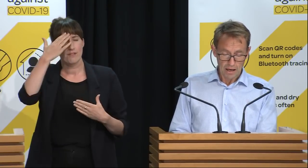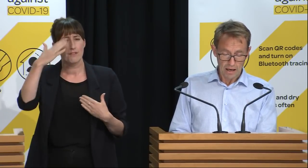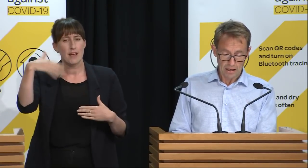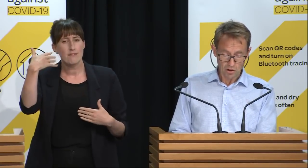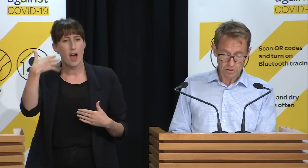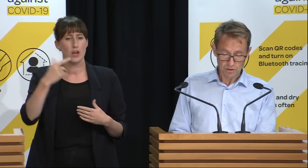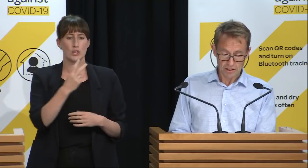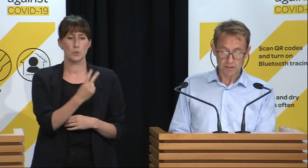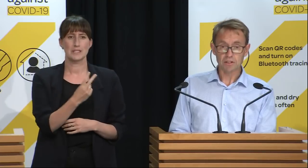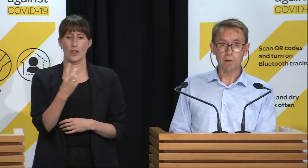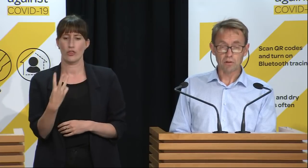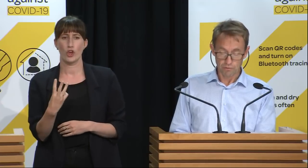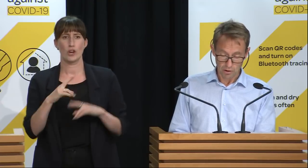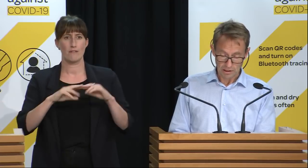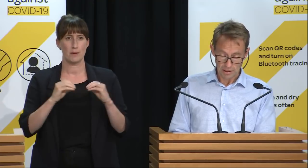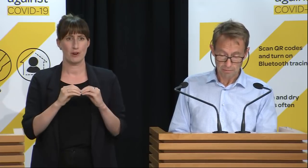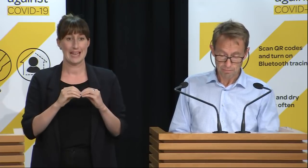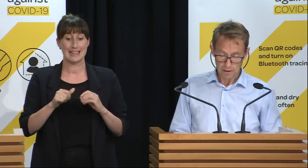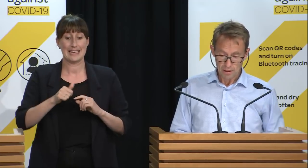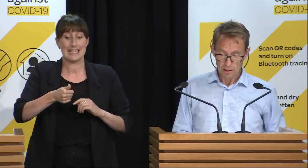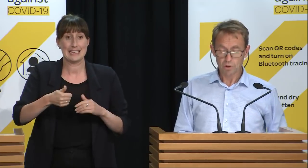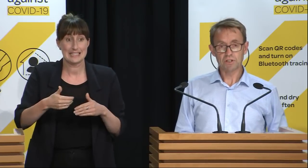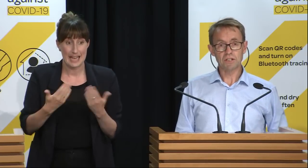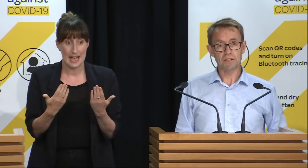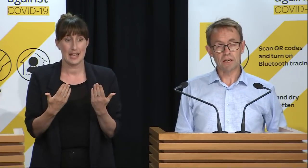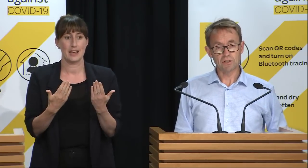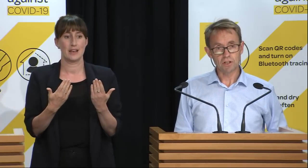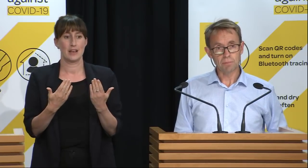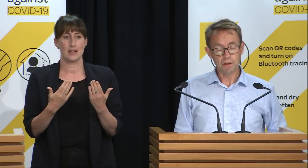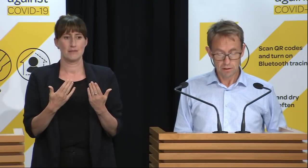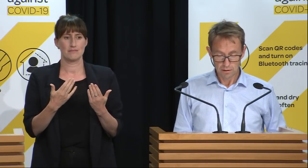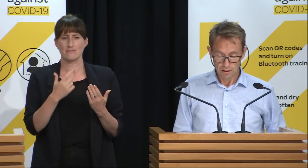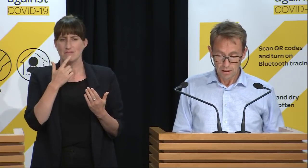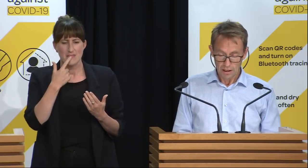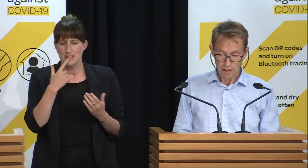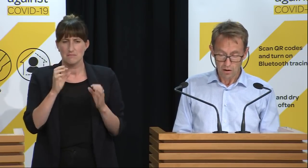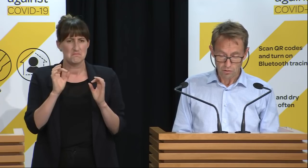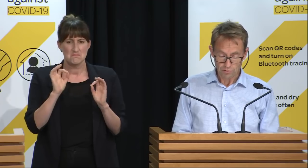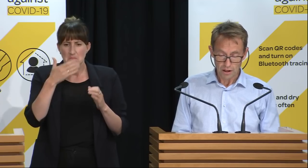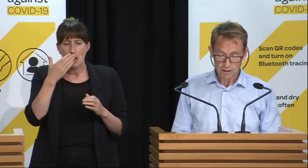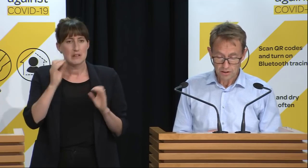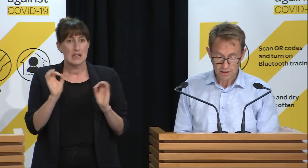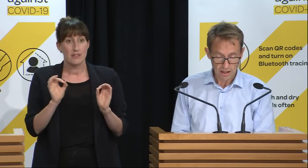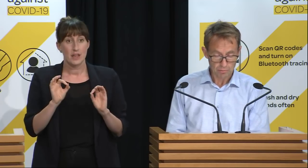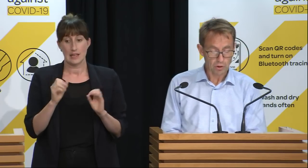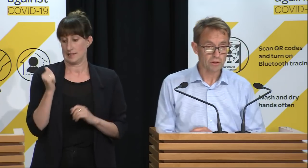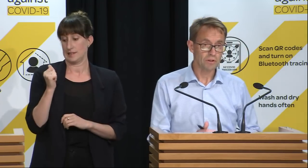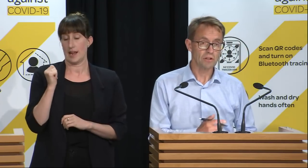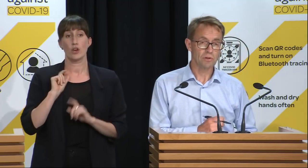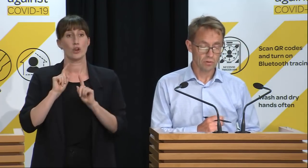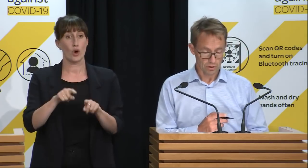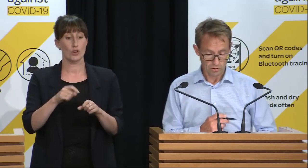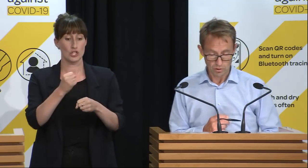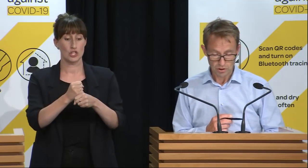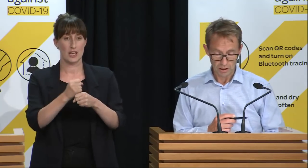and loss of taste and smell the following day. He was tested at his GP on Friday, yesterday, and a positive